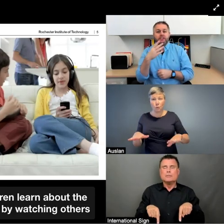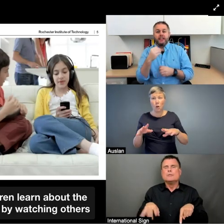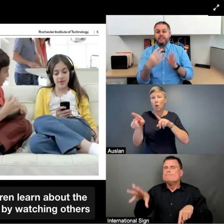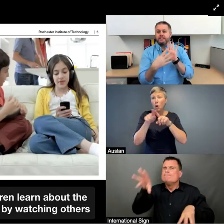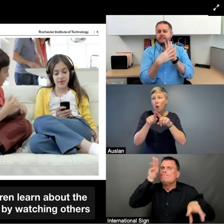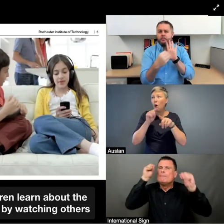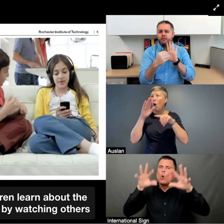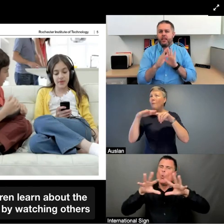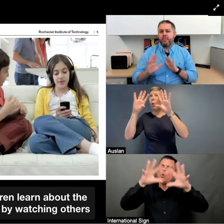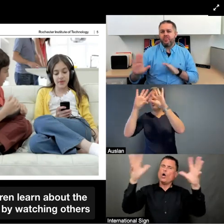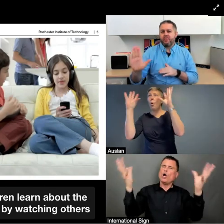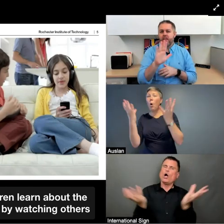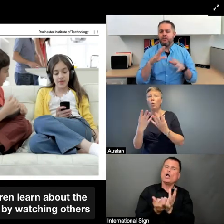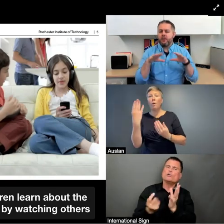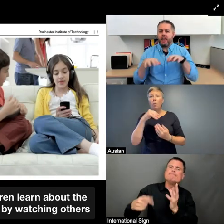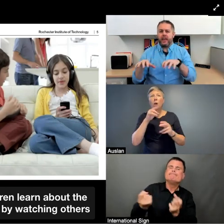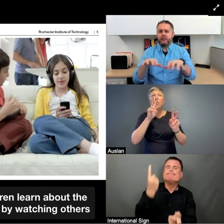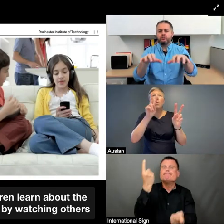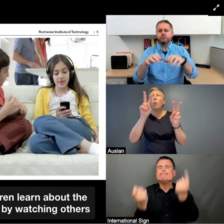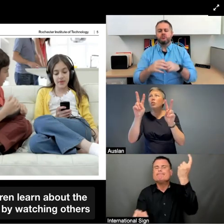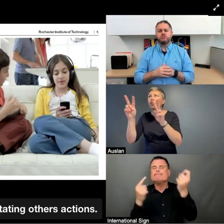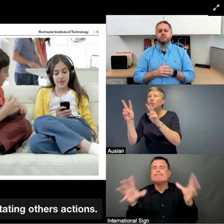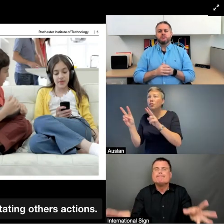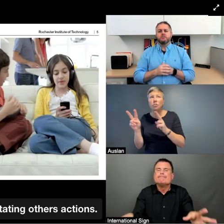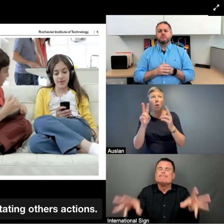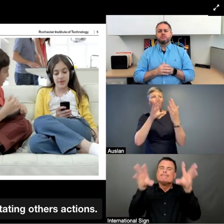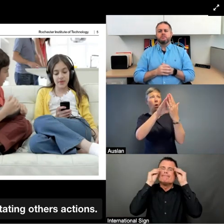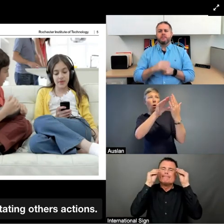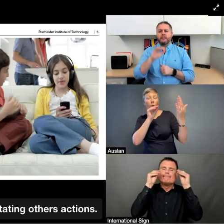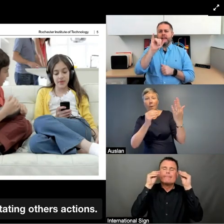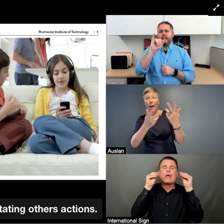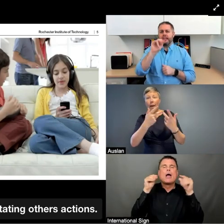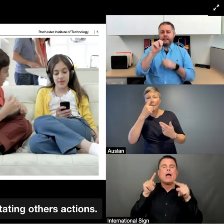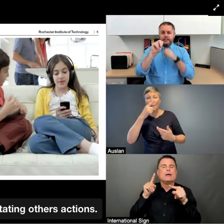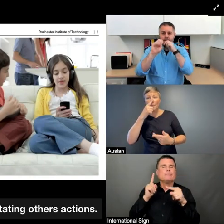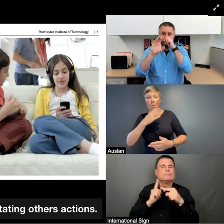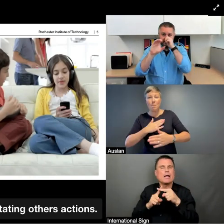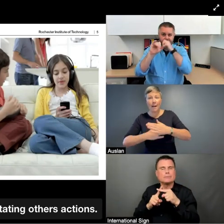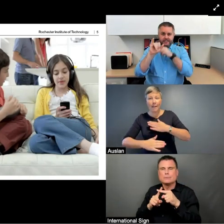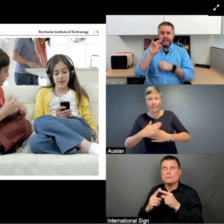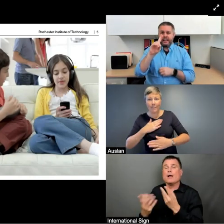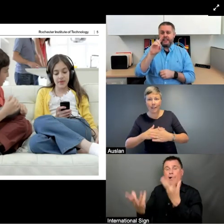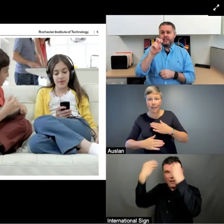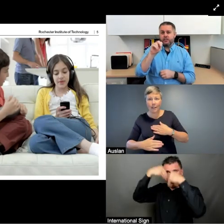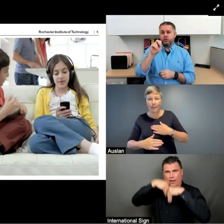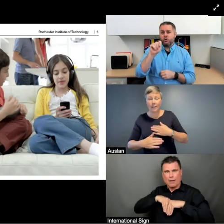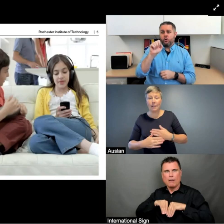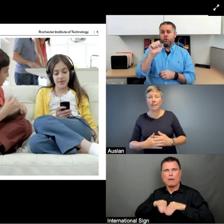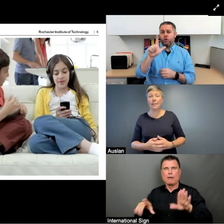Children learn about the world by watching others and imitating others' actions.